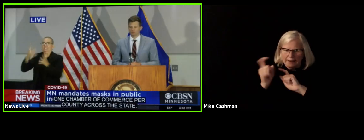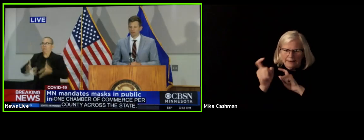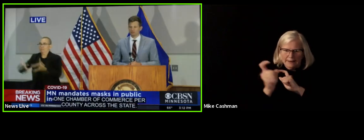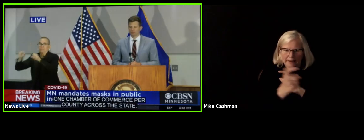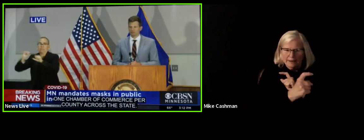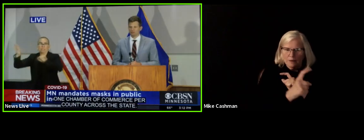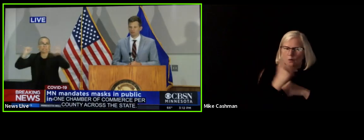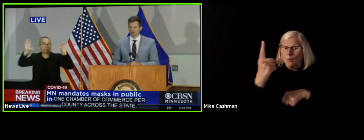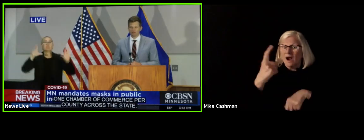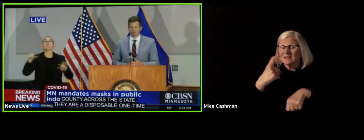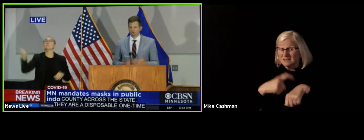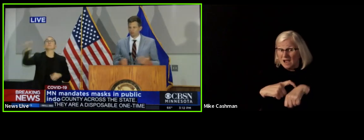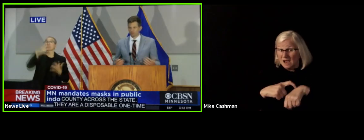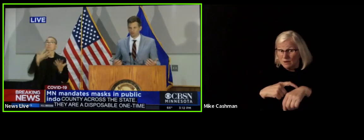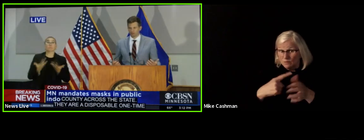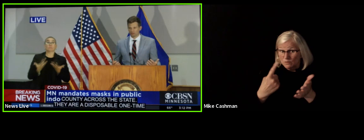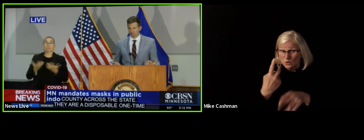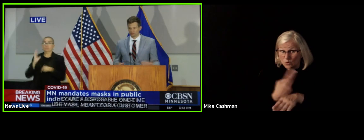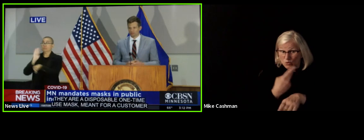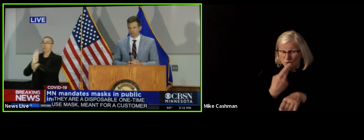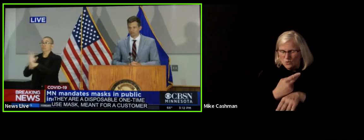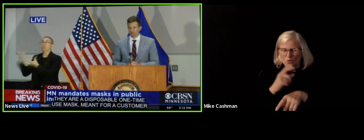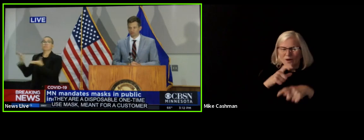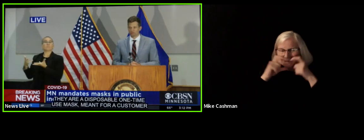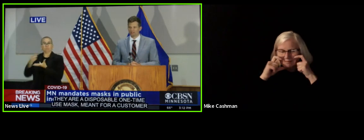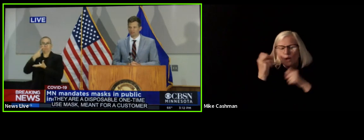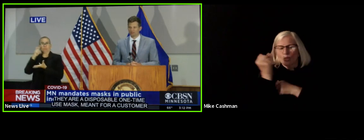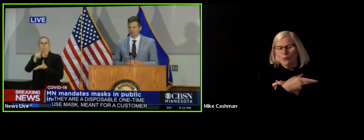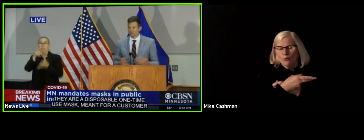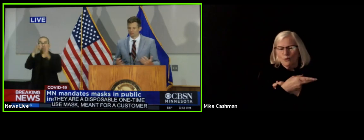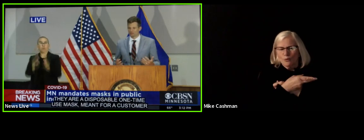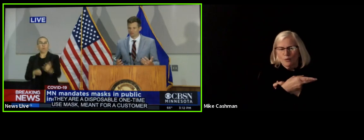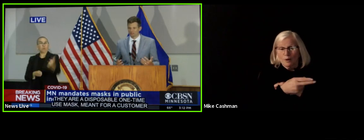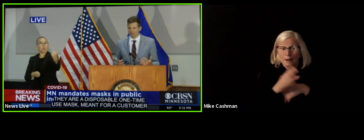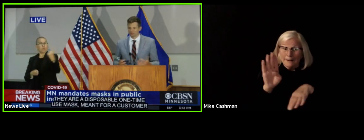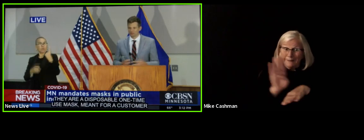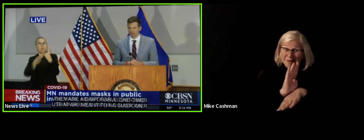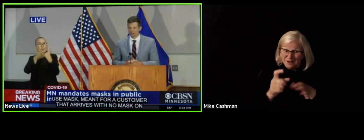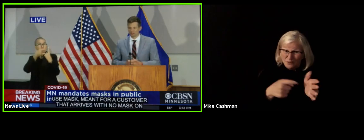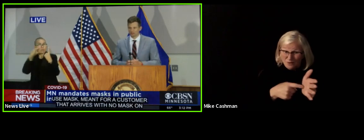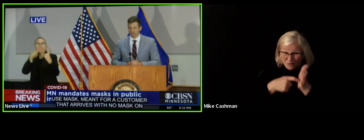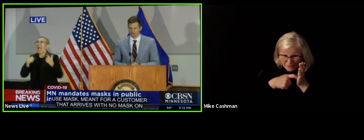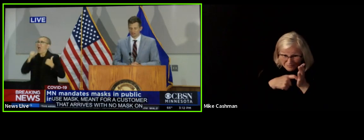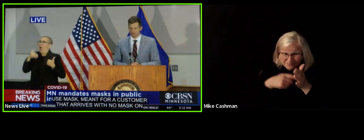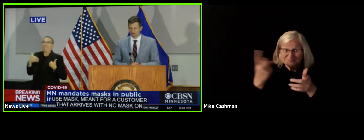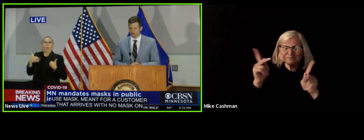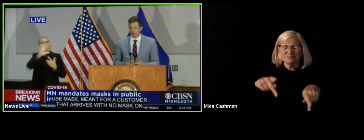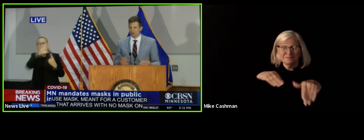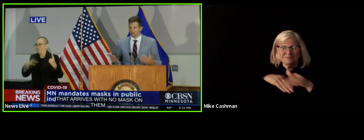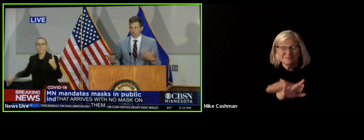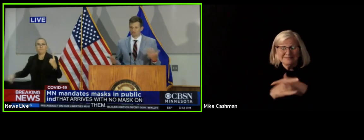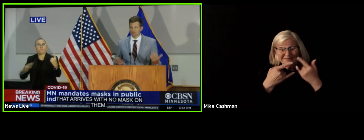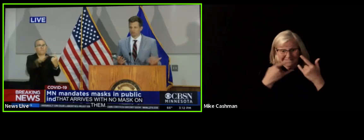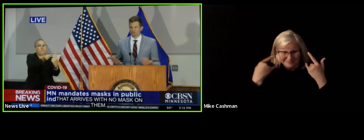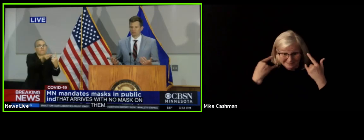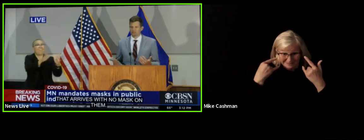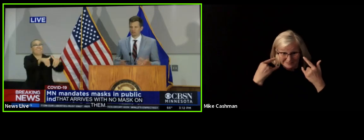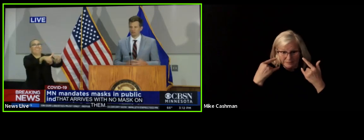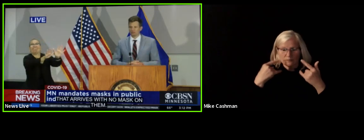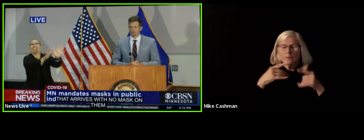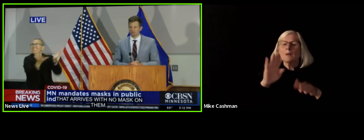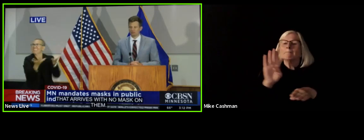and don't have a mask with them. We really want to help businesses ensure they don't have to turn anybody away just because they might have forgotten a mask. We are weighting those shipments based